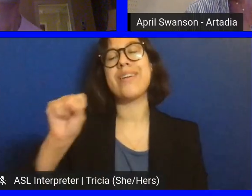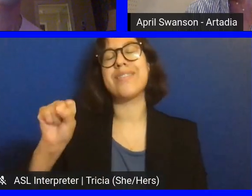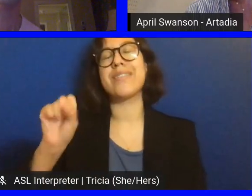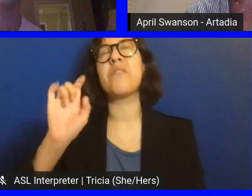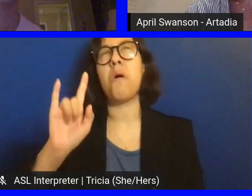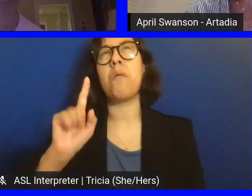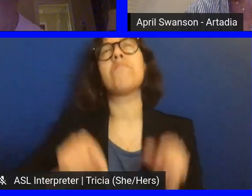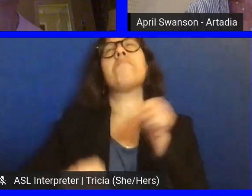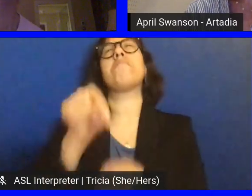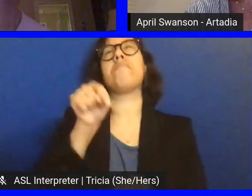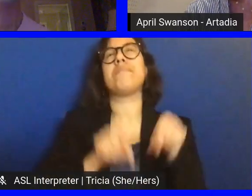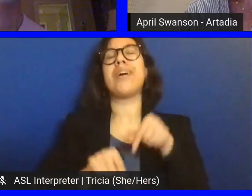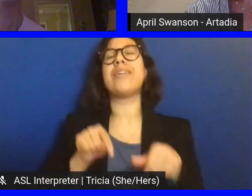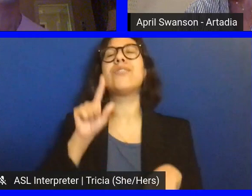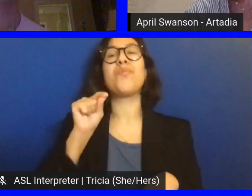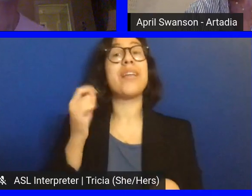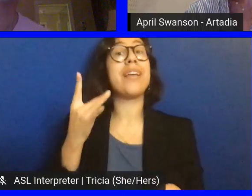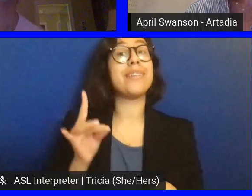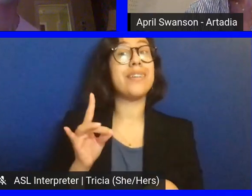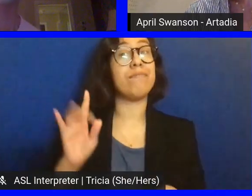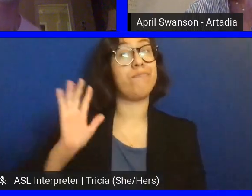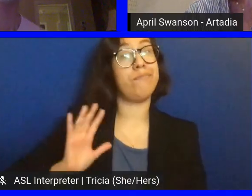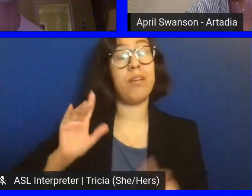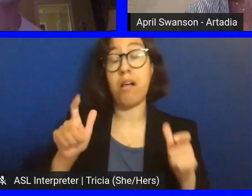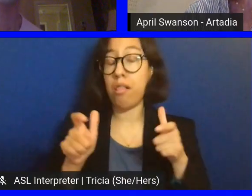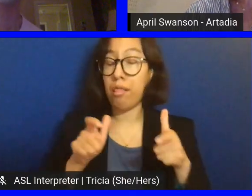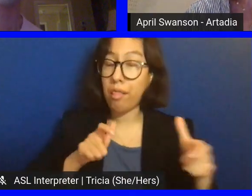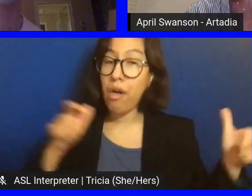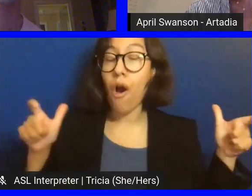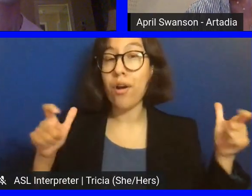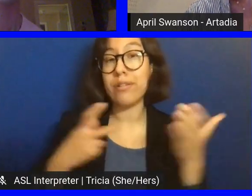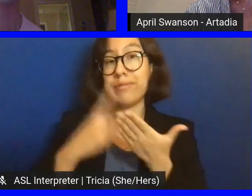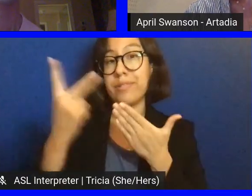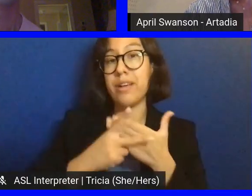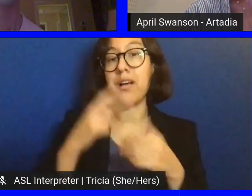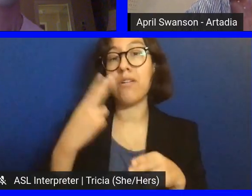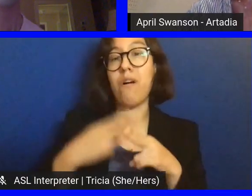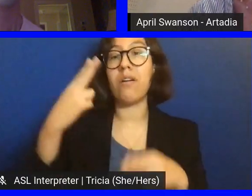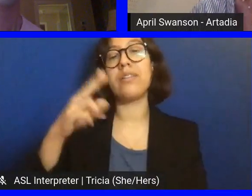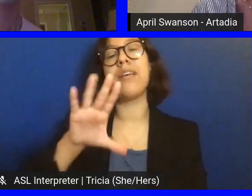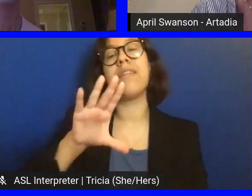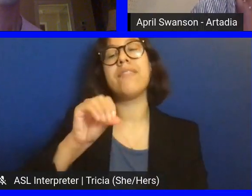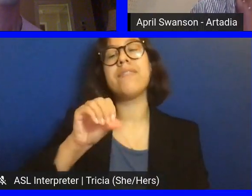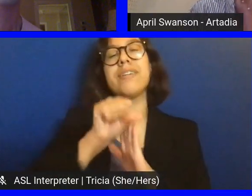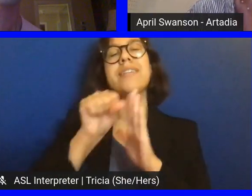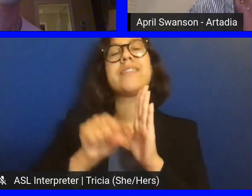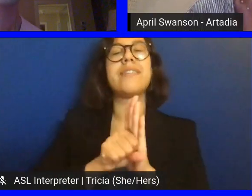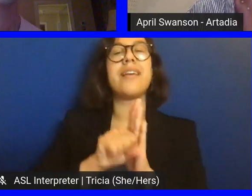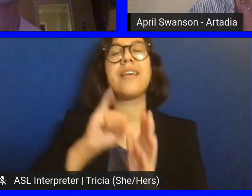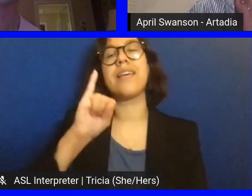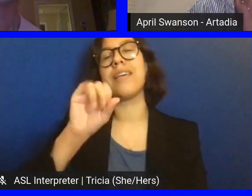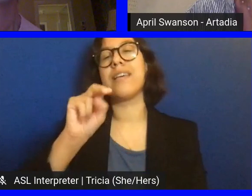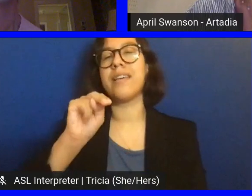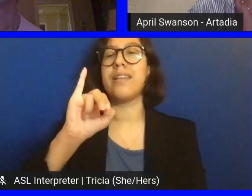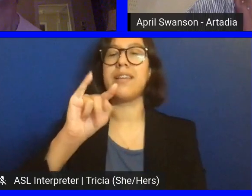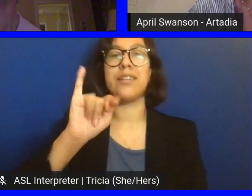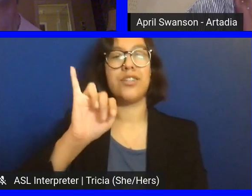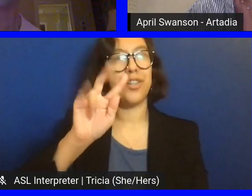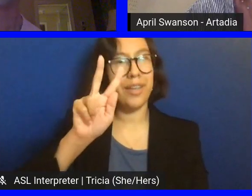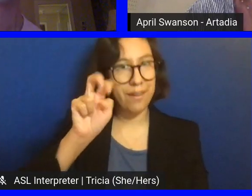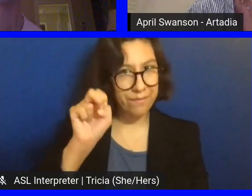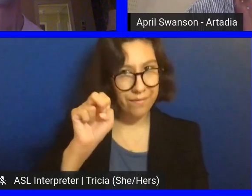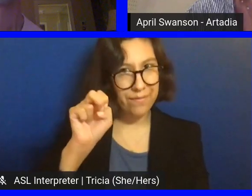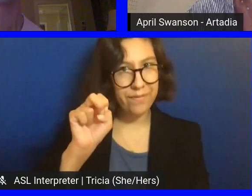2018, we held our largest campaign called the 50 State Initiative, where we partnered with organizations